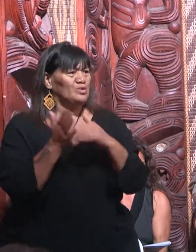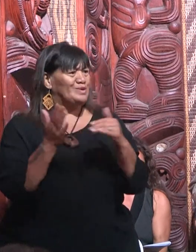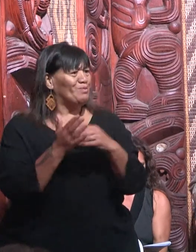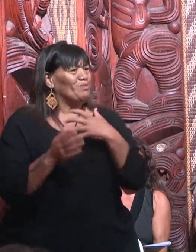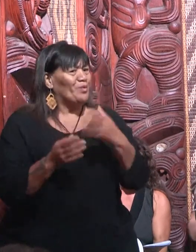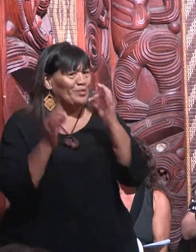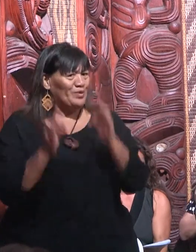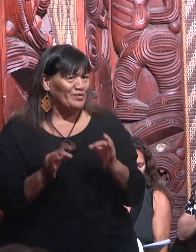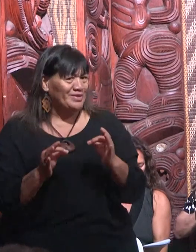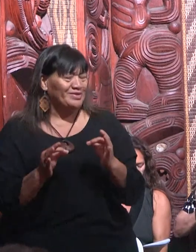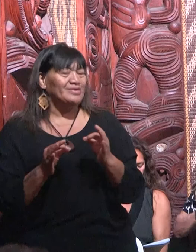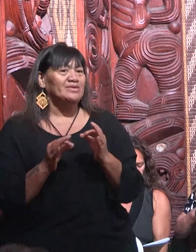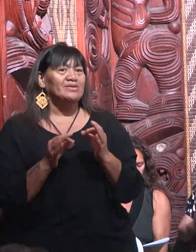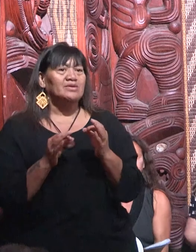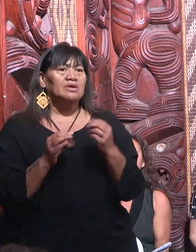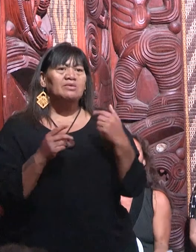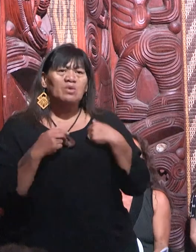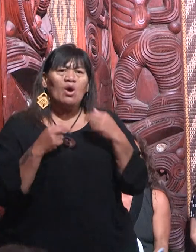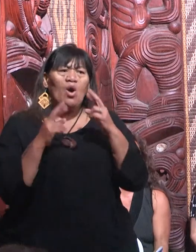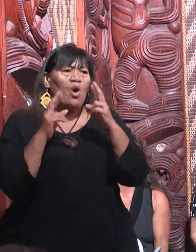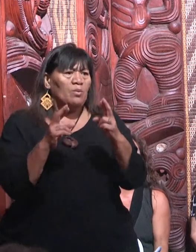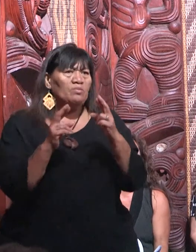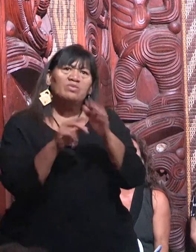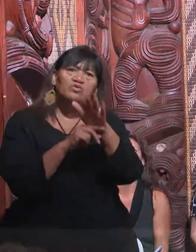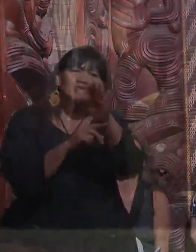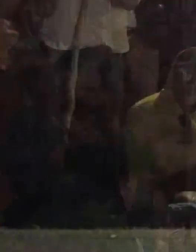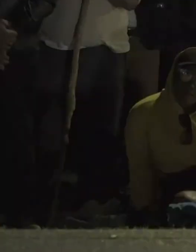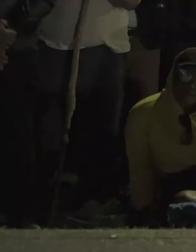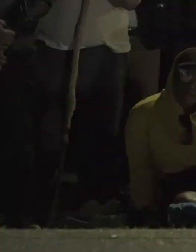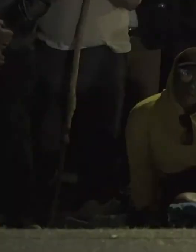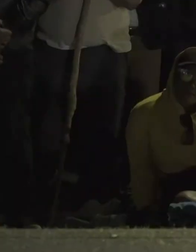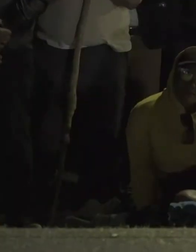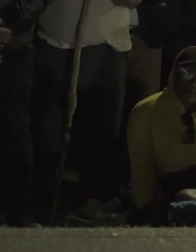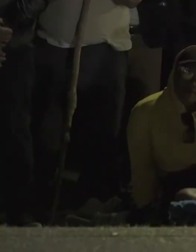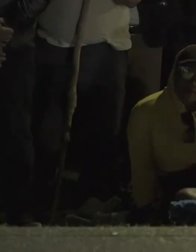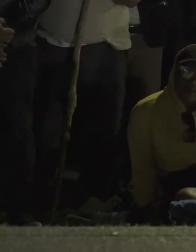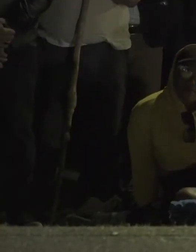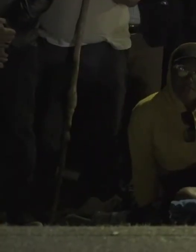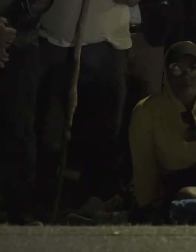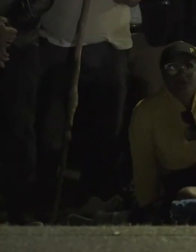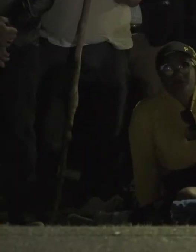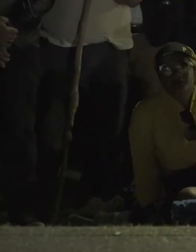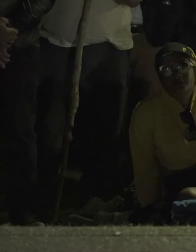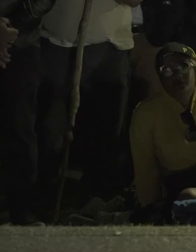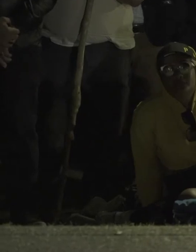perfect, and our enduring hope for what is to come. Today we pray for